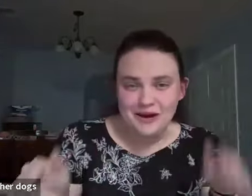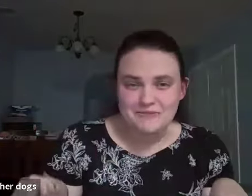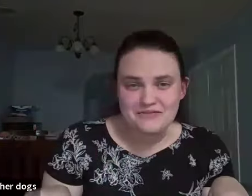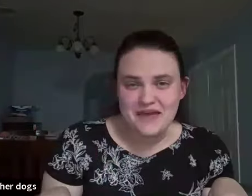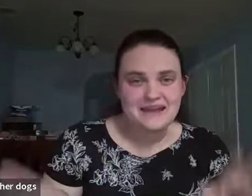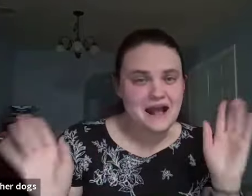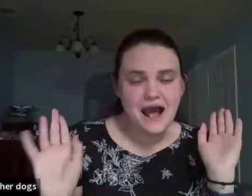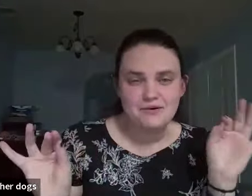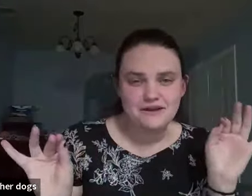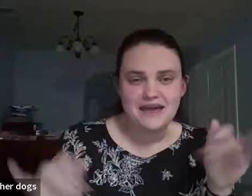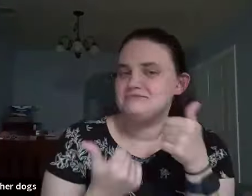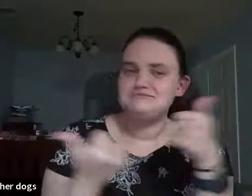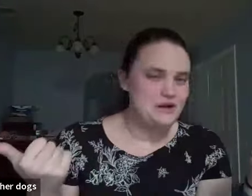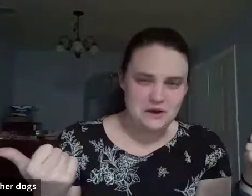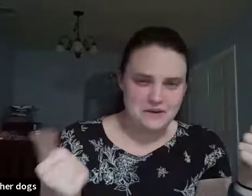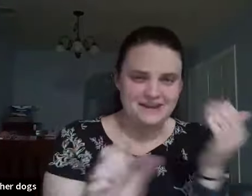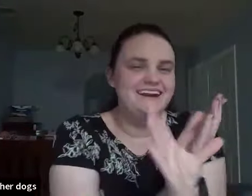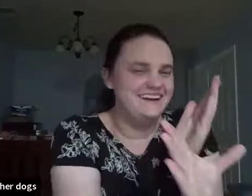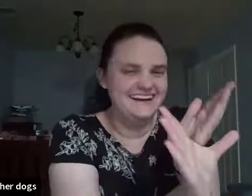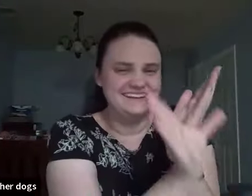worry about that, I'm okay. Don't worry about it.